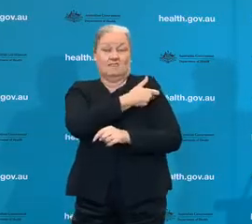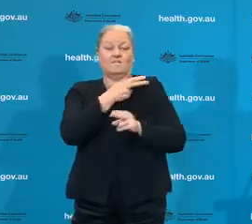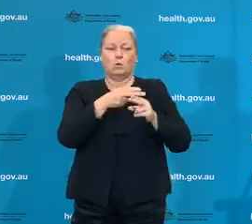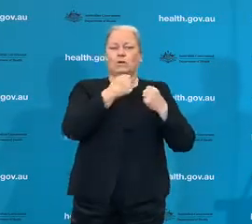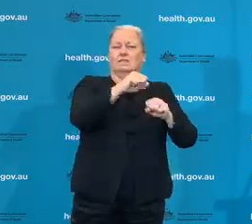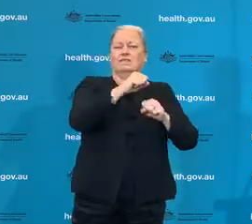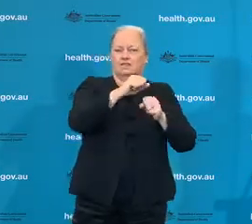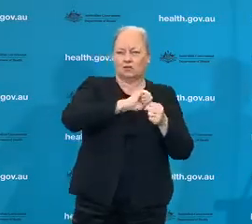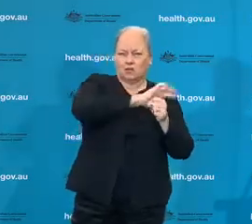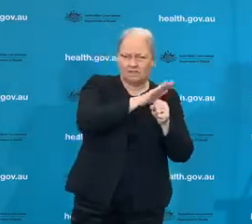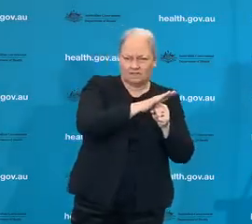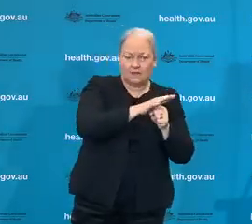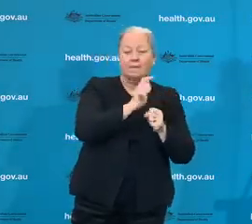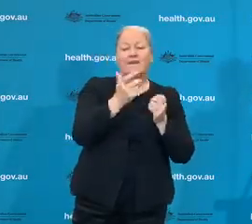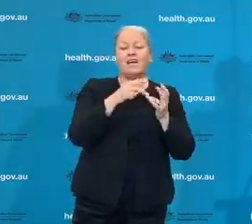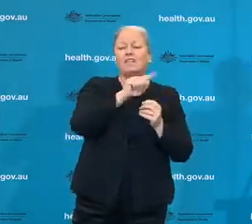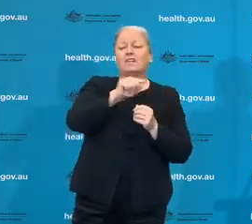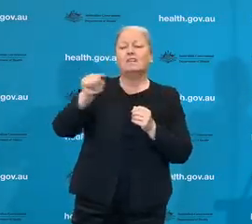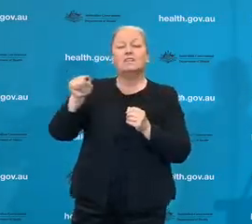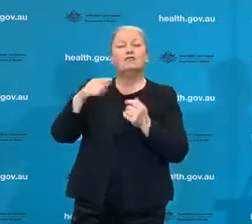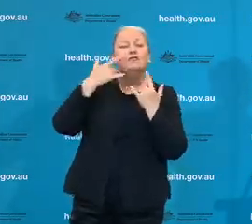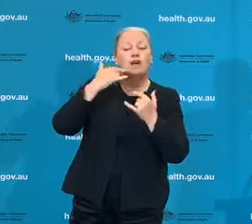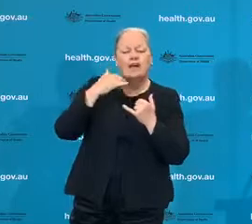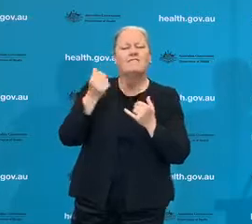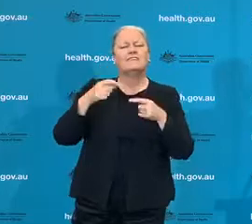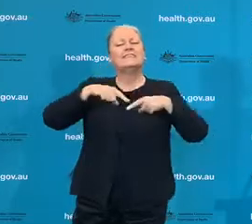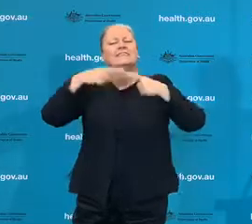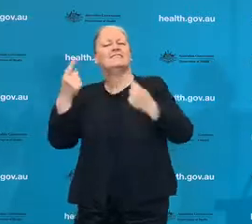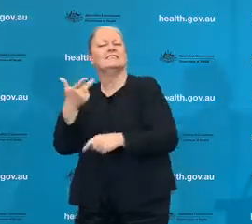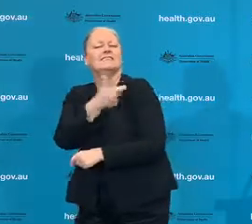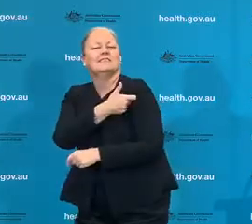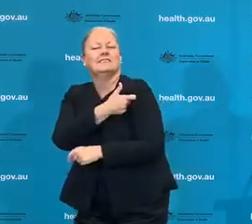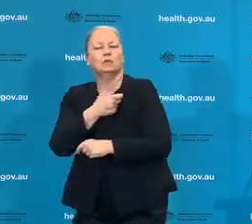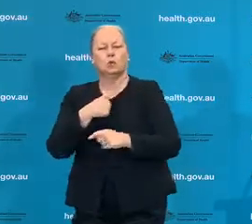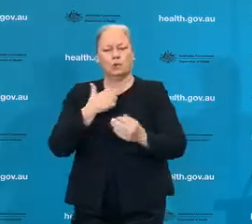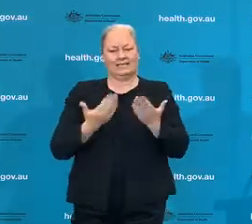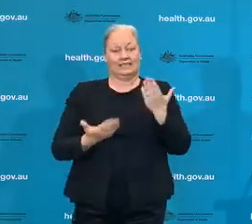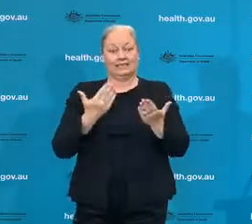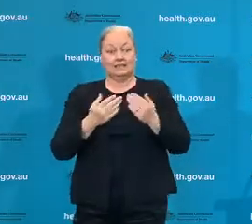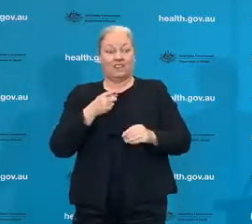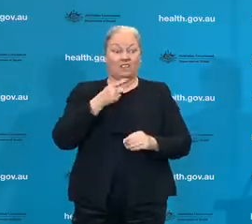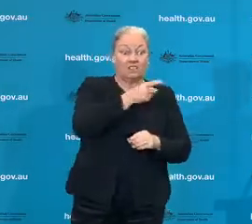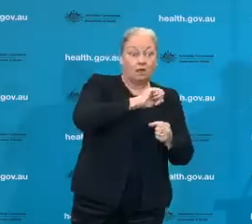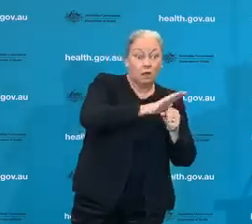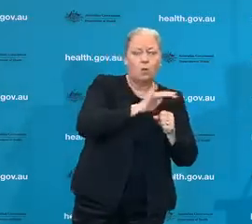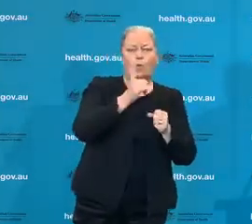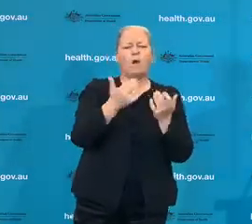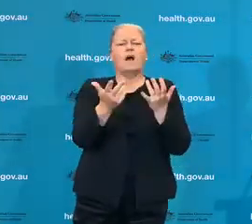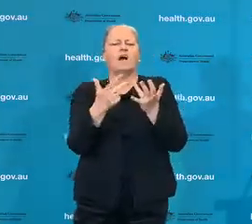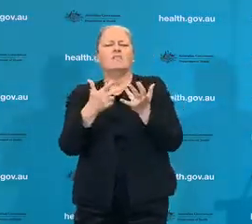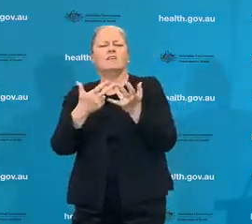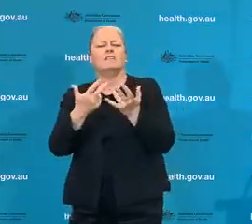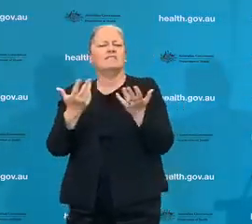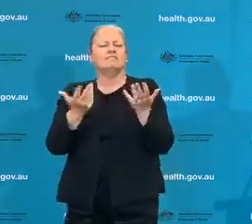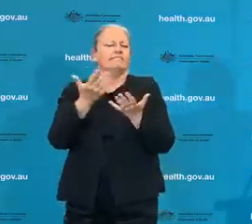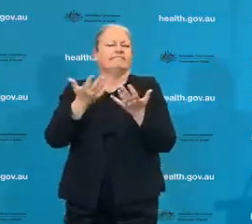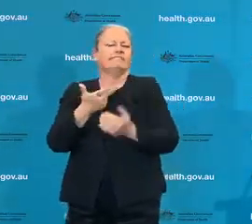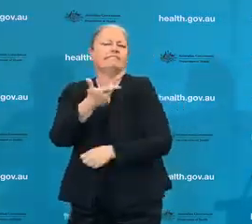trial getting a different sort of vaccine. So we're not even sure which of those vaccines this individual